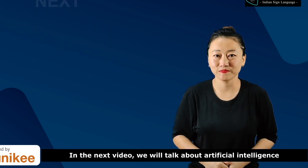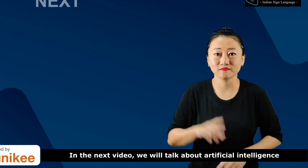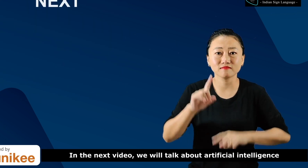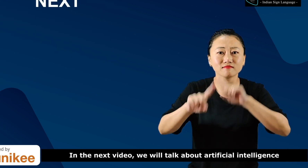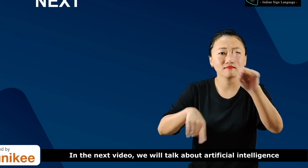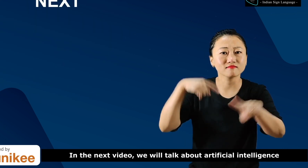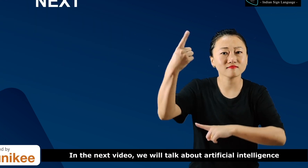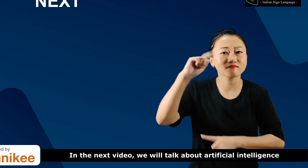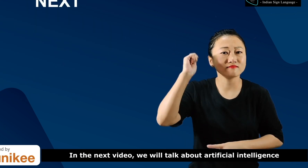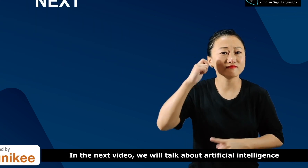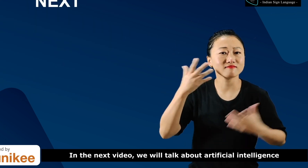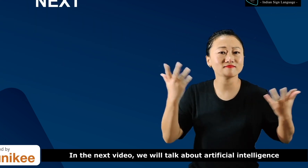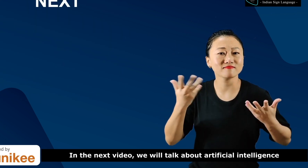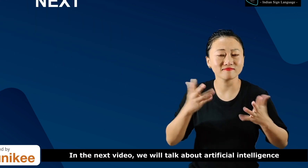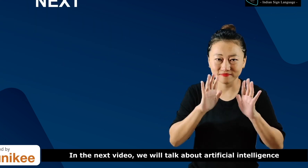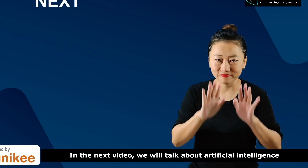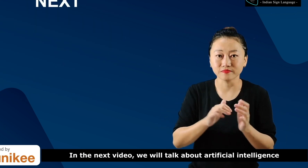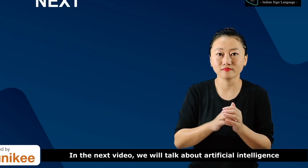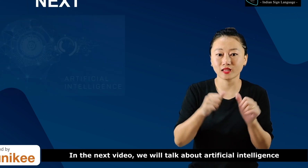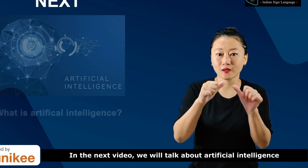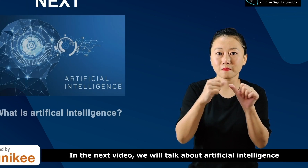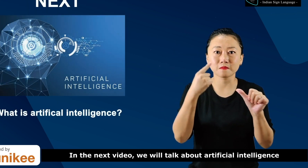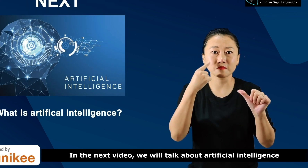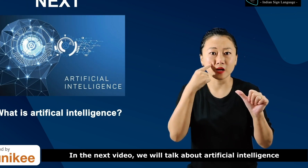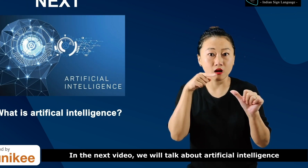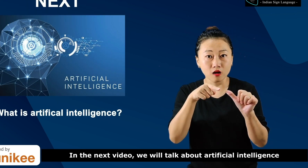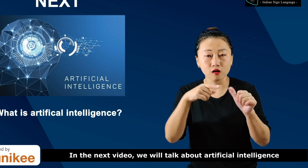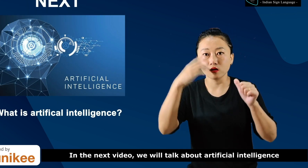In the next video, we will talk about artificial intelligence